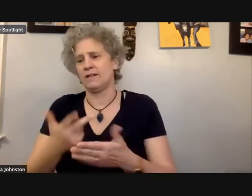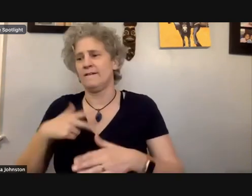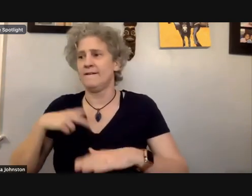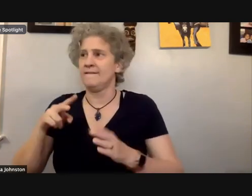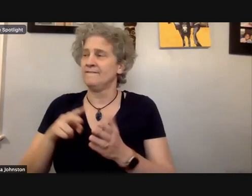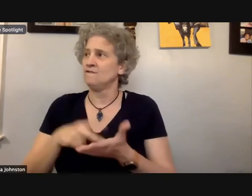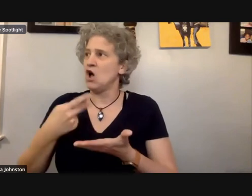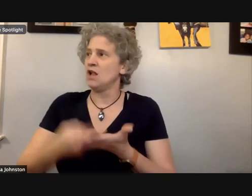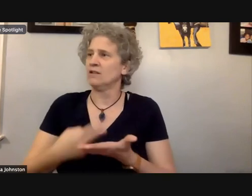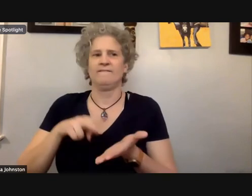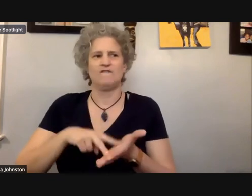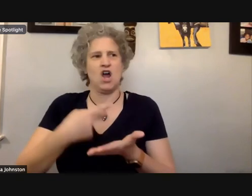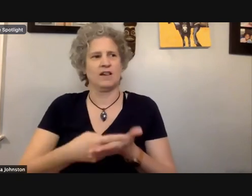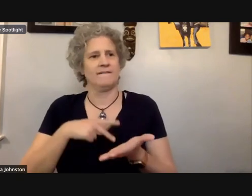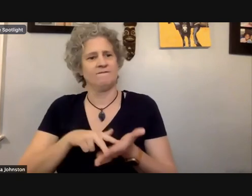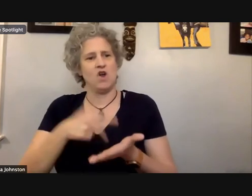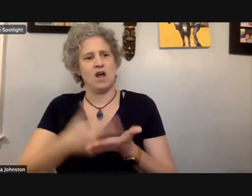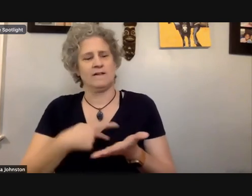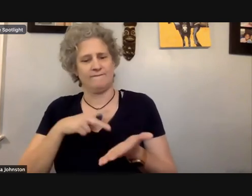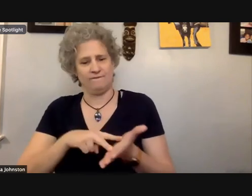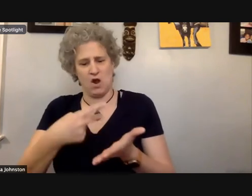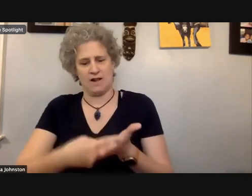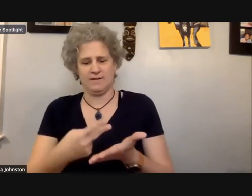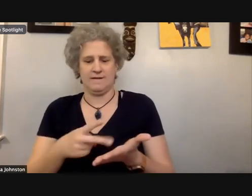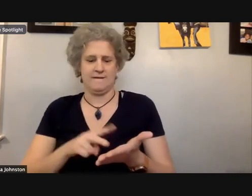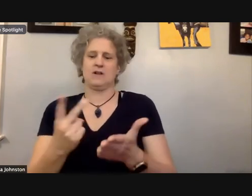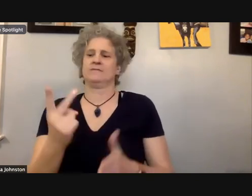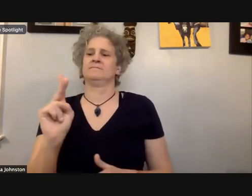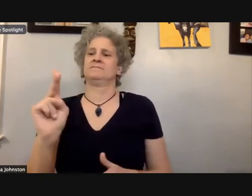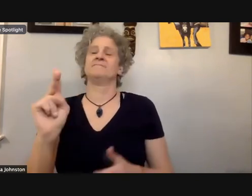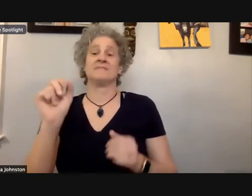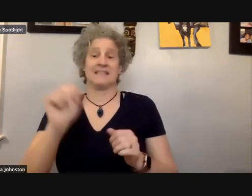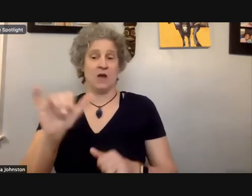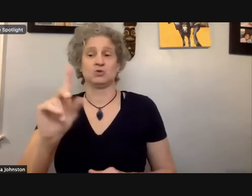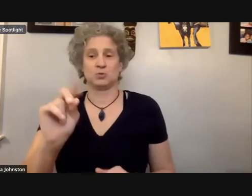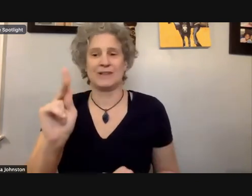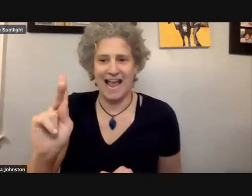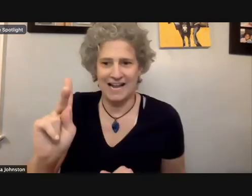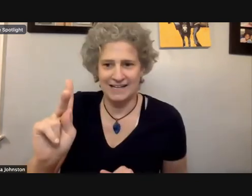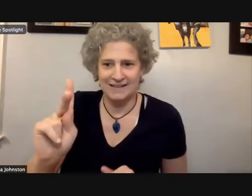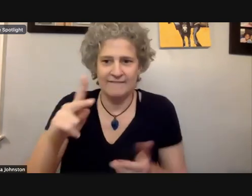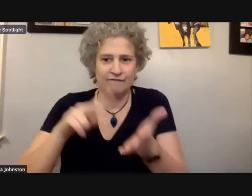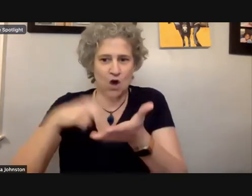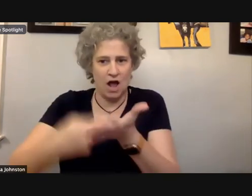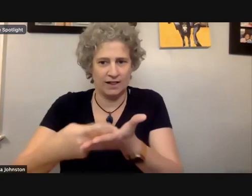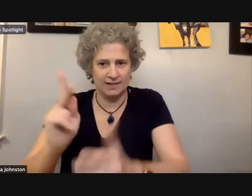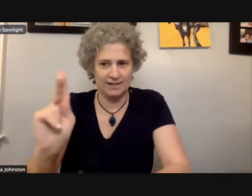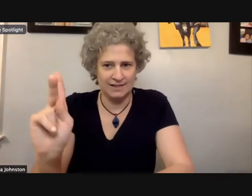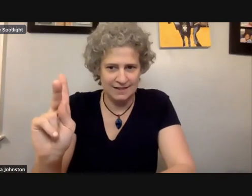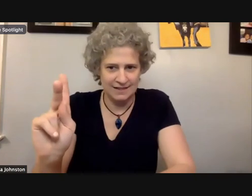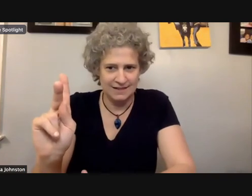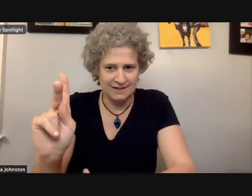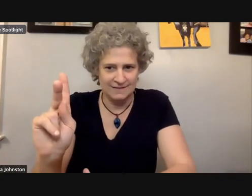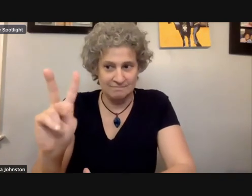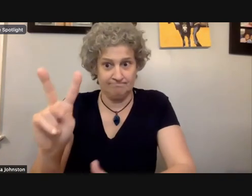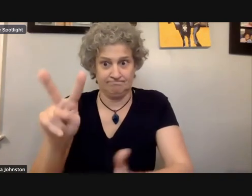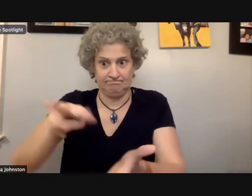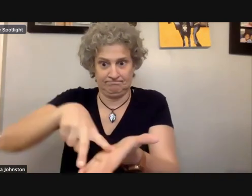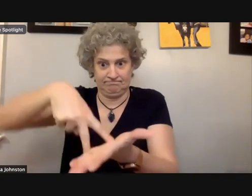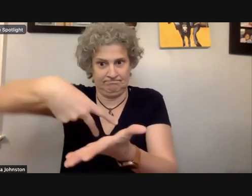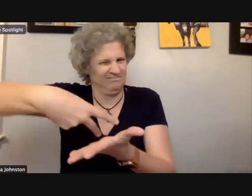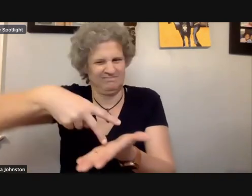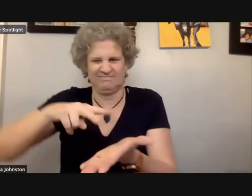okay, and then they word fall. Sometimes I have to actually say it to myself to remember how to do. Yep. Sometimes it looks a little